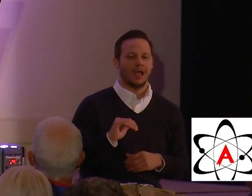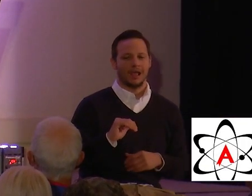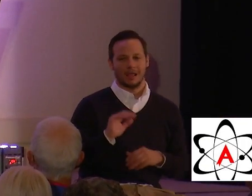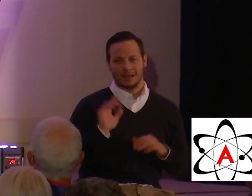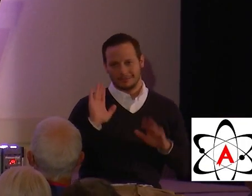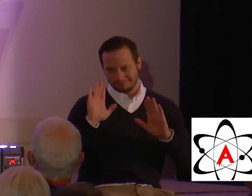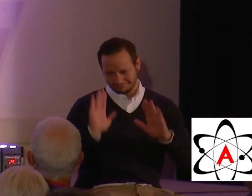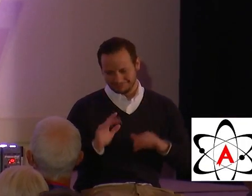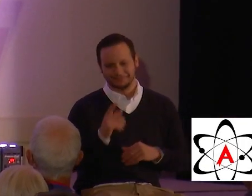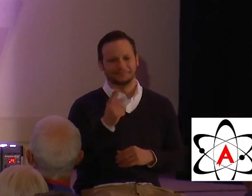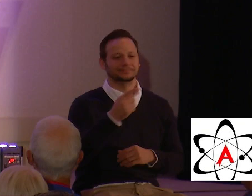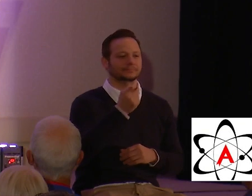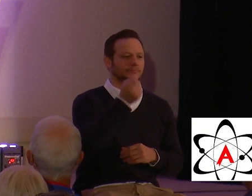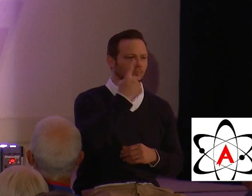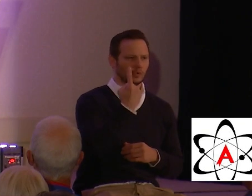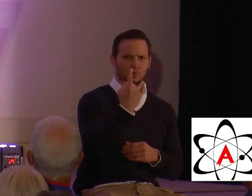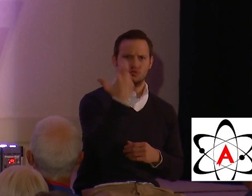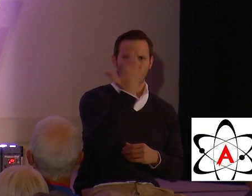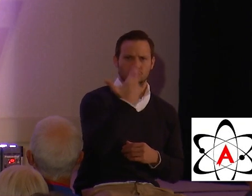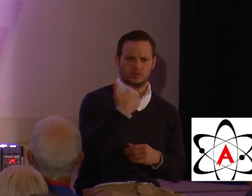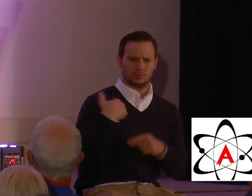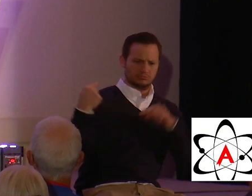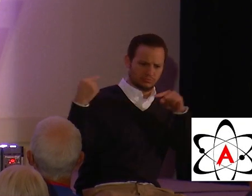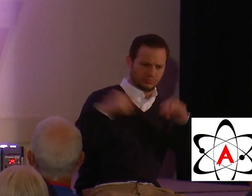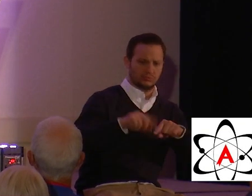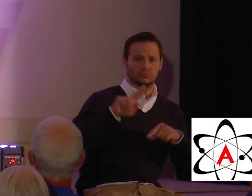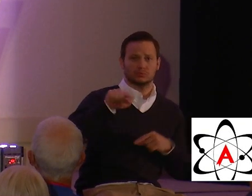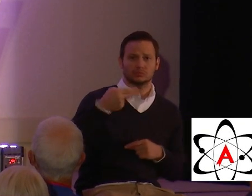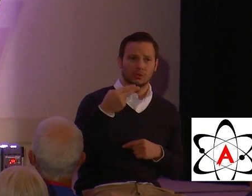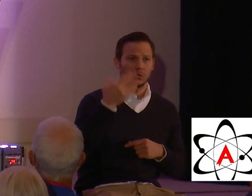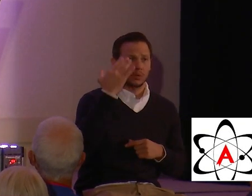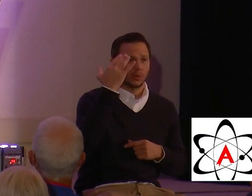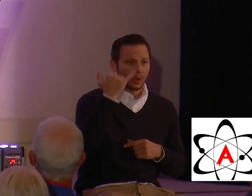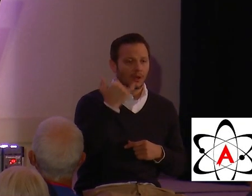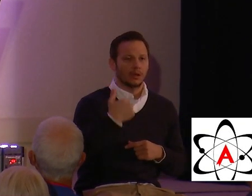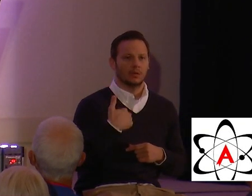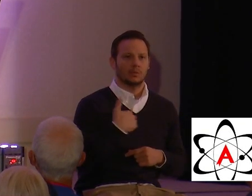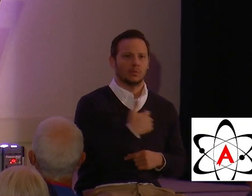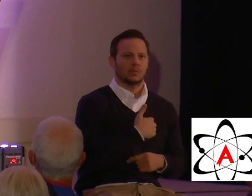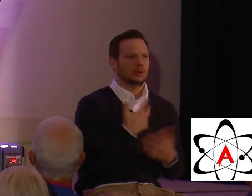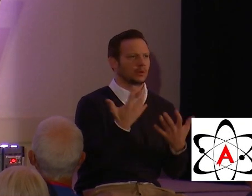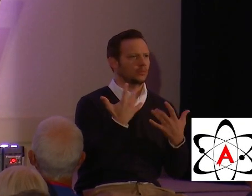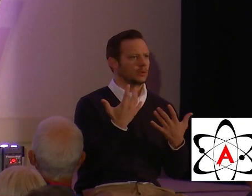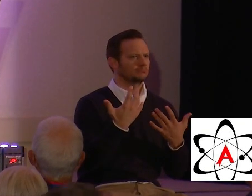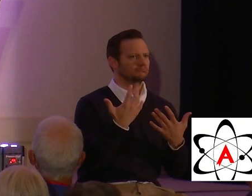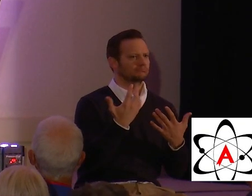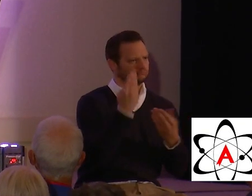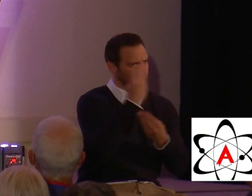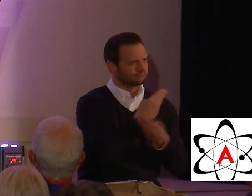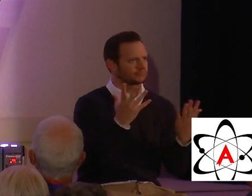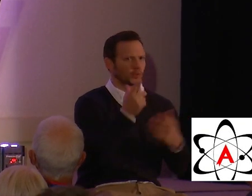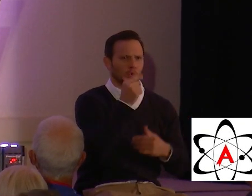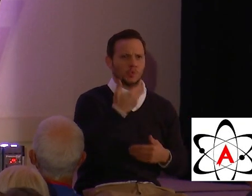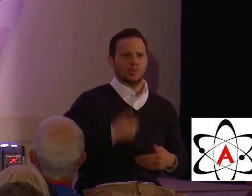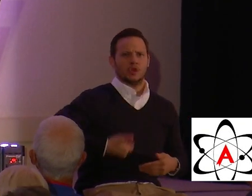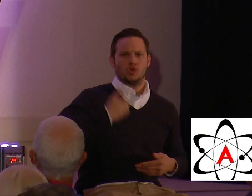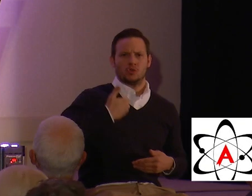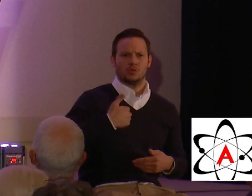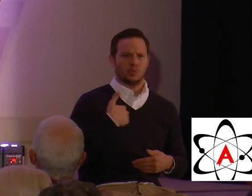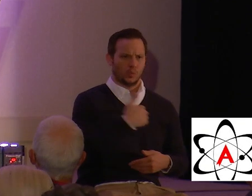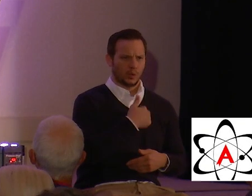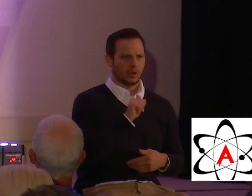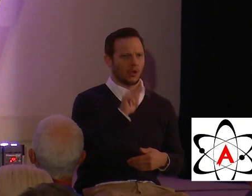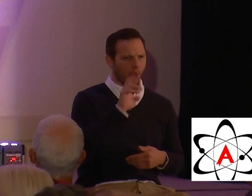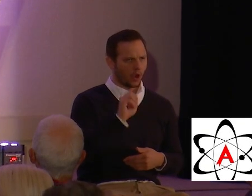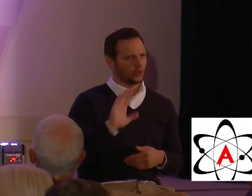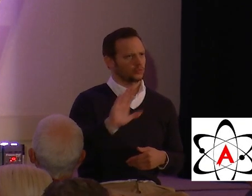of the reasons why we are here in Utah is to normalize who we are. We are your loved ones. We are your friends.